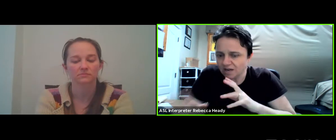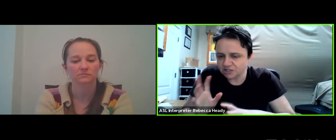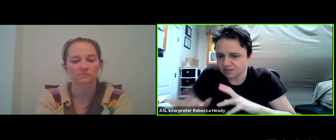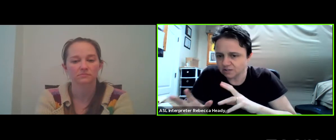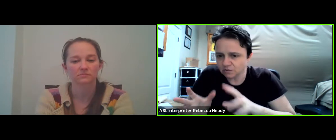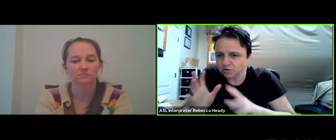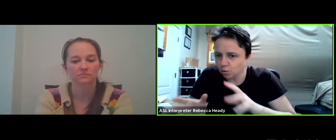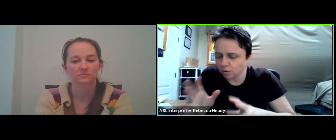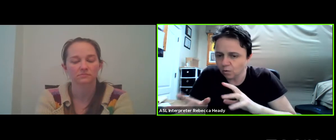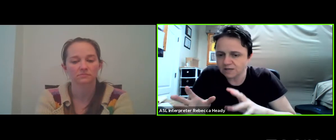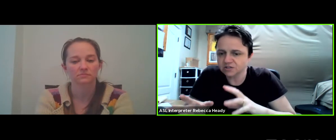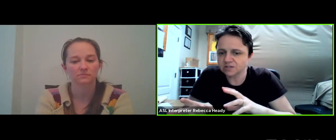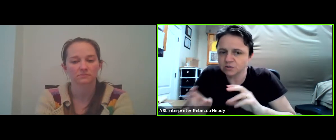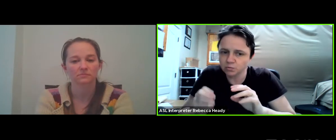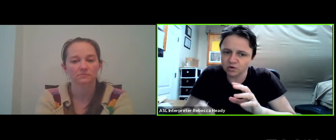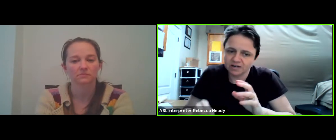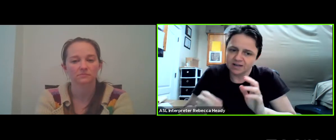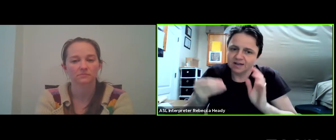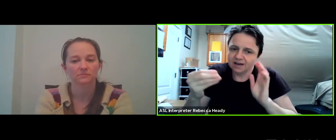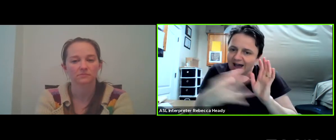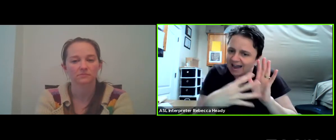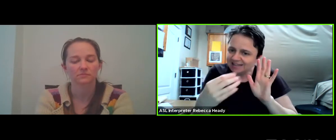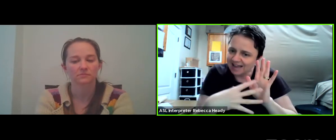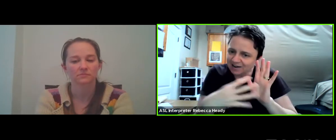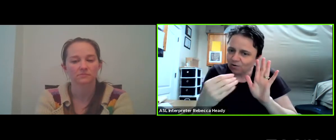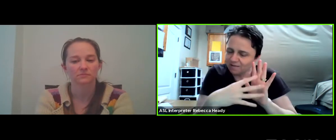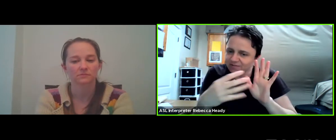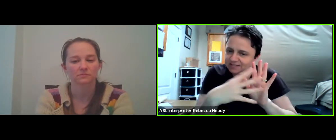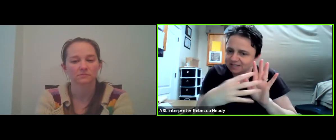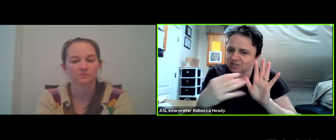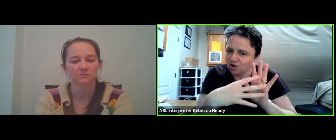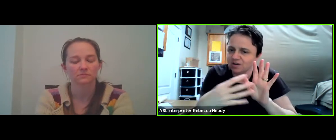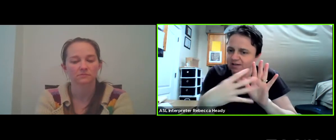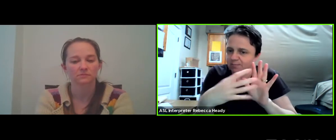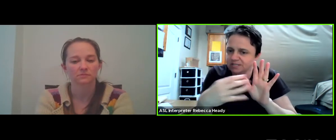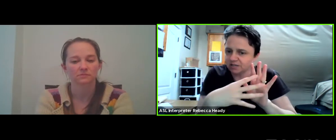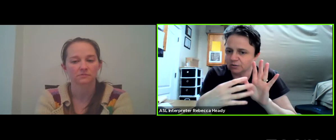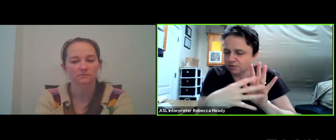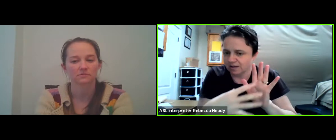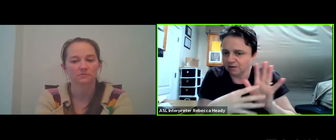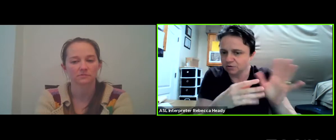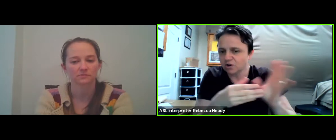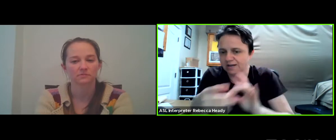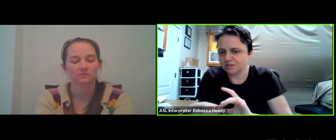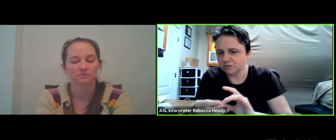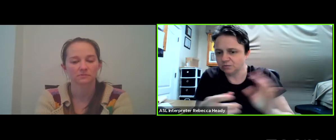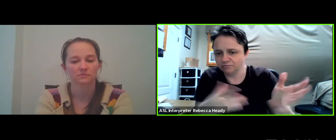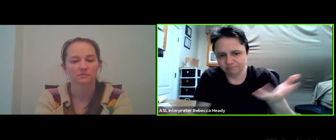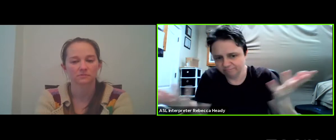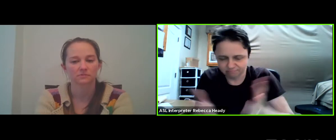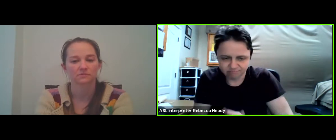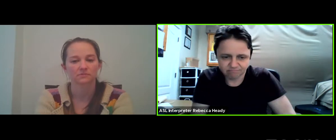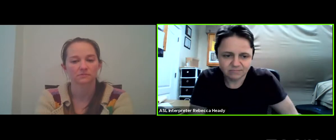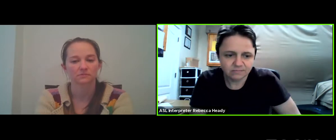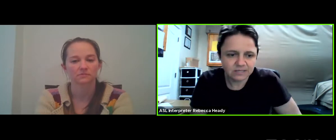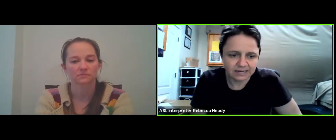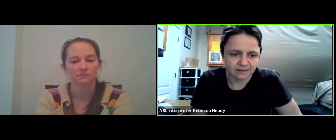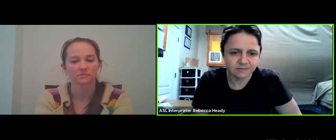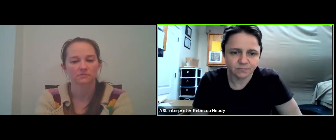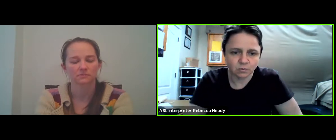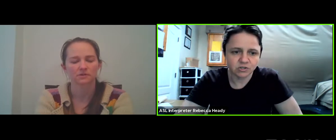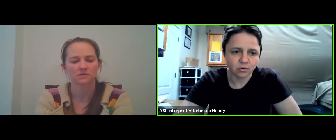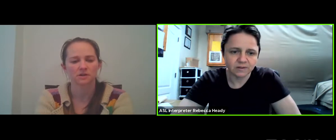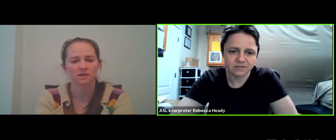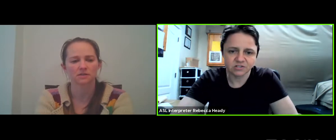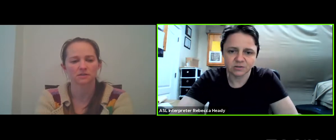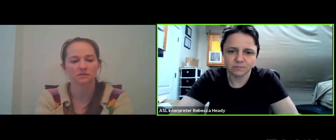those questions, those rhetorical questions, to put highlight or emphasis on a particular thing that you're trying to